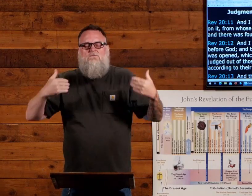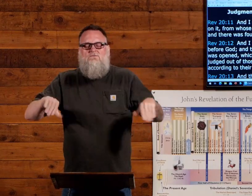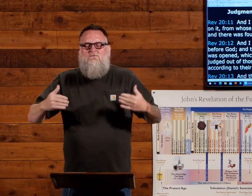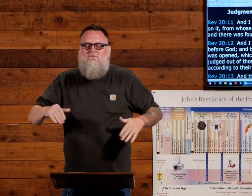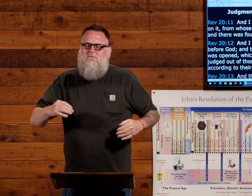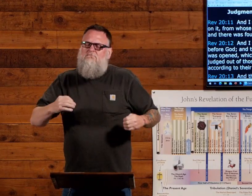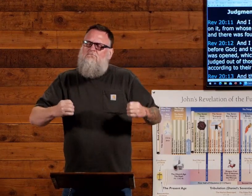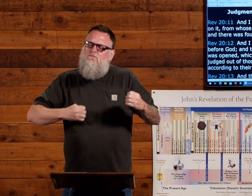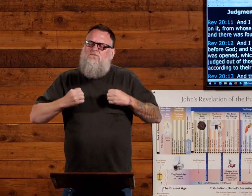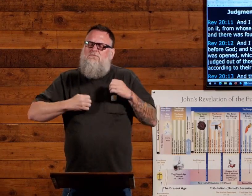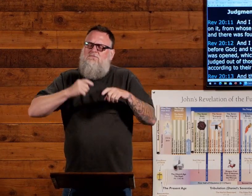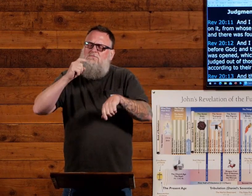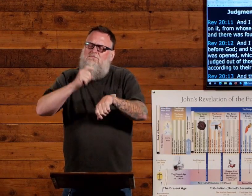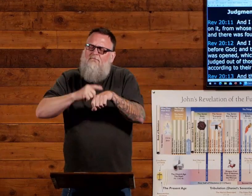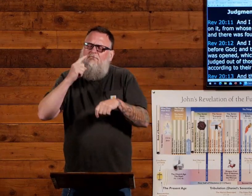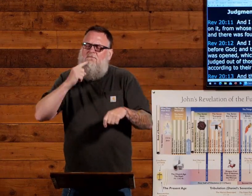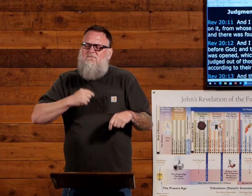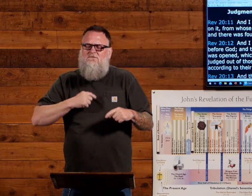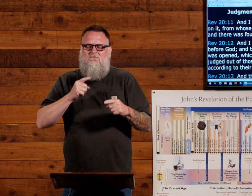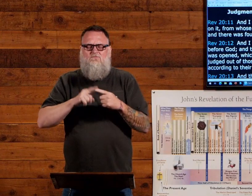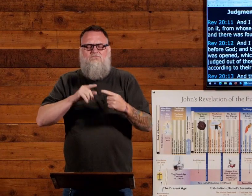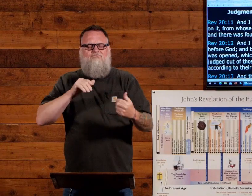together. It's been an emotional time.